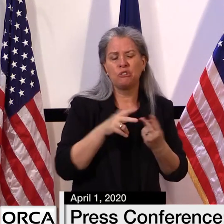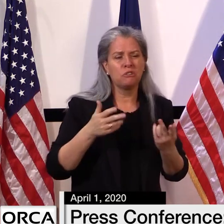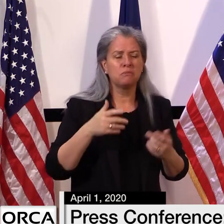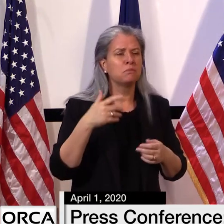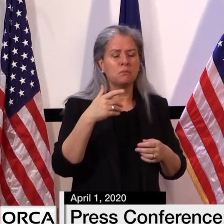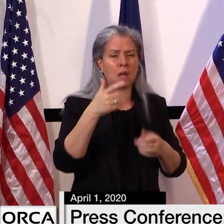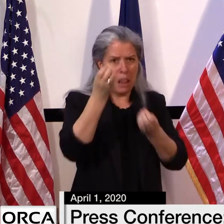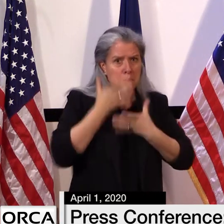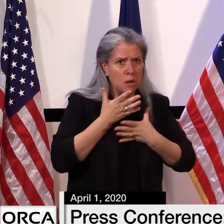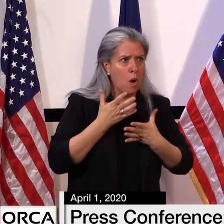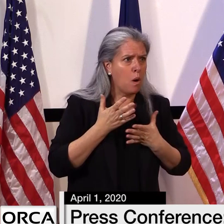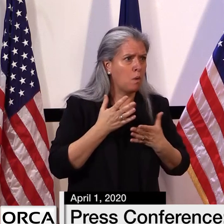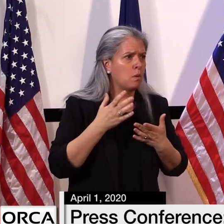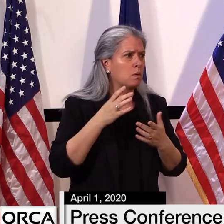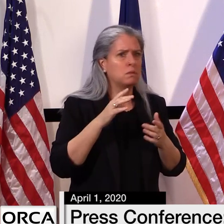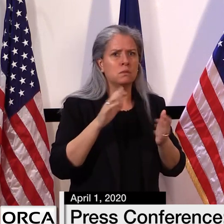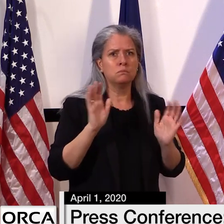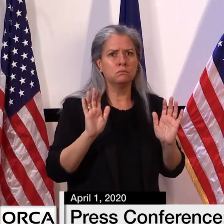address it as we need to.